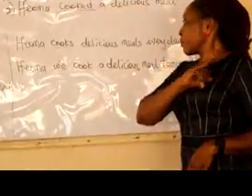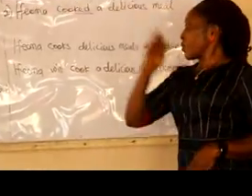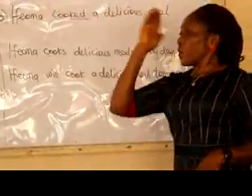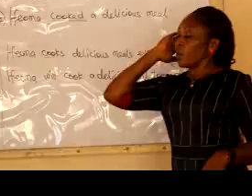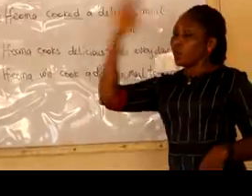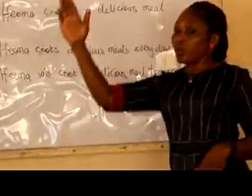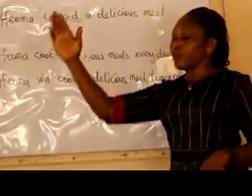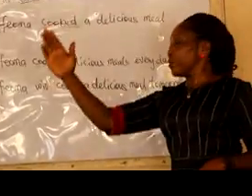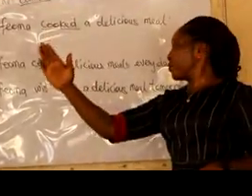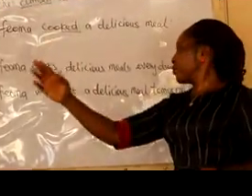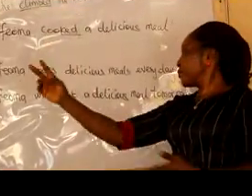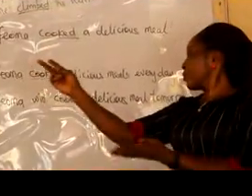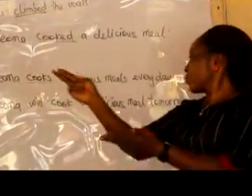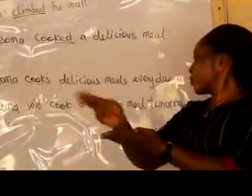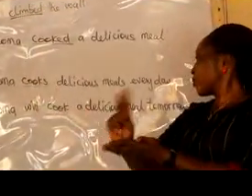Okay, my students,